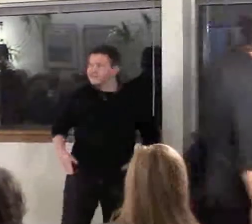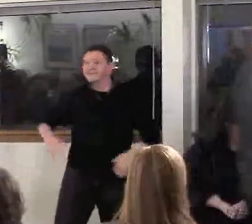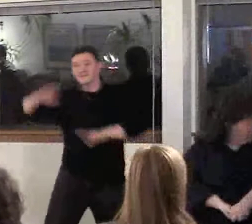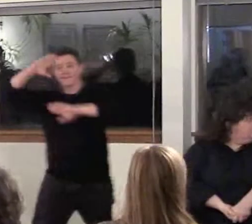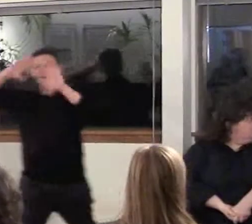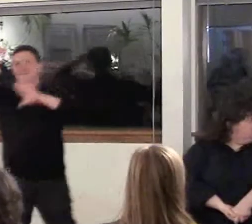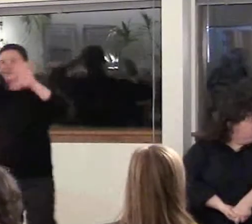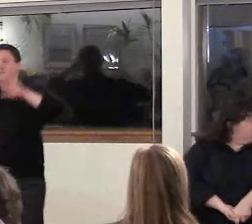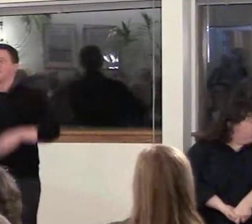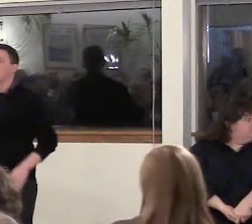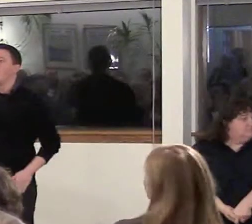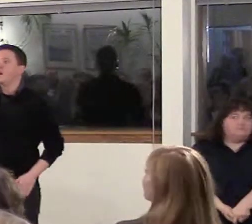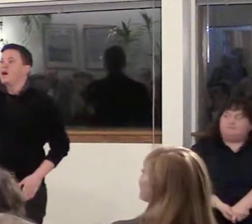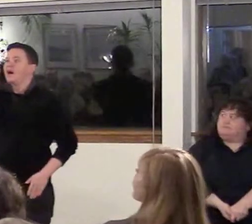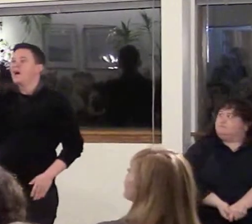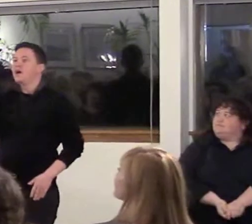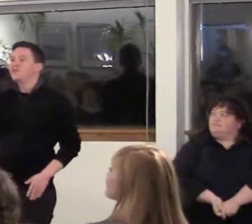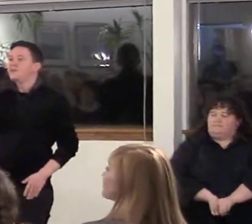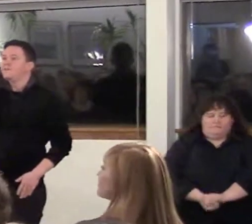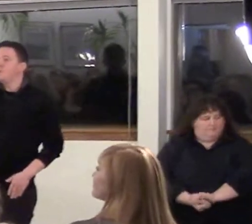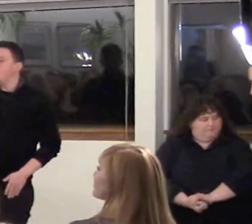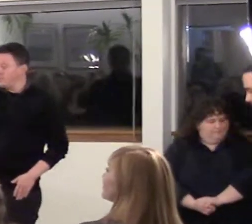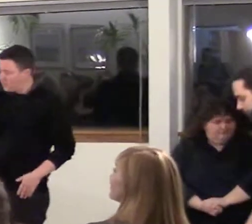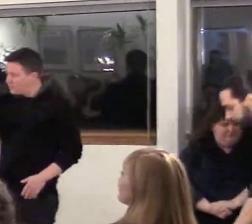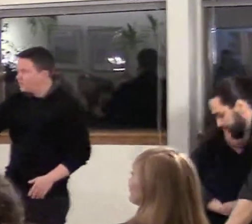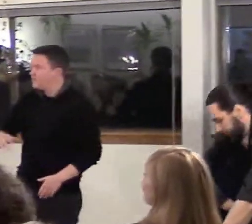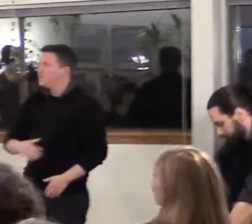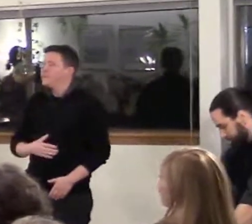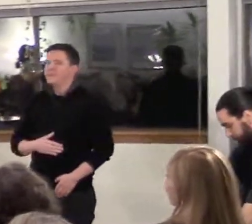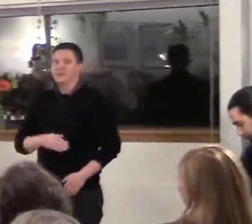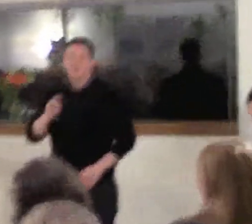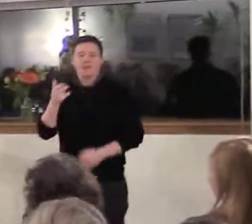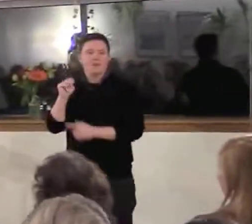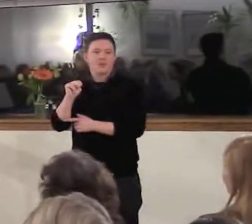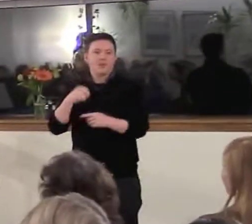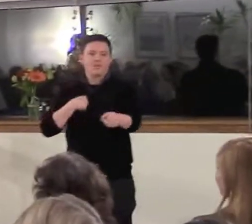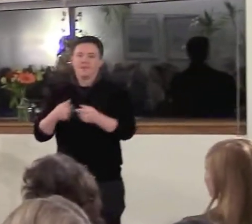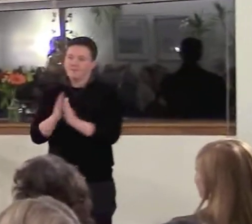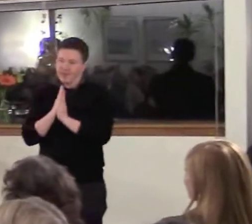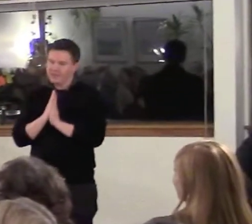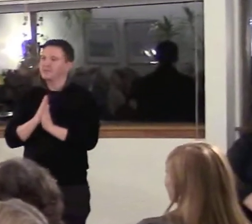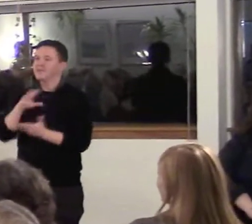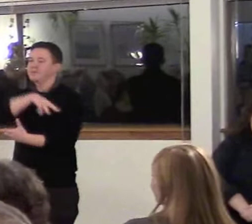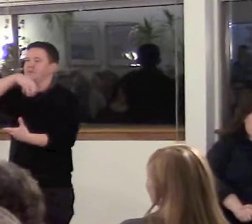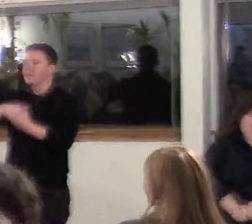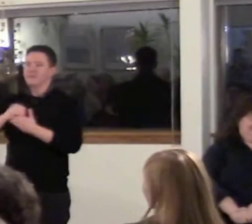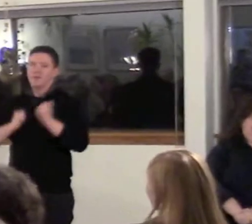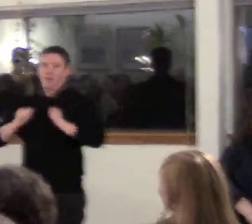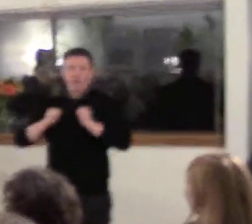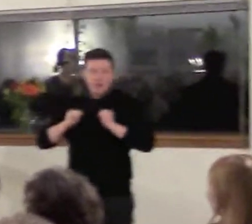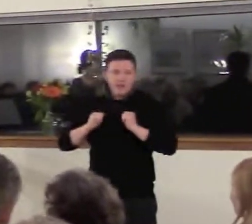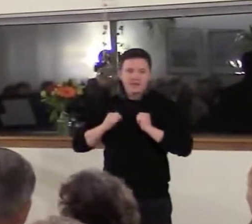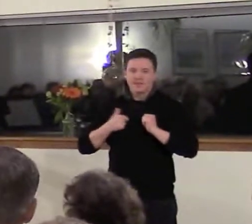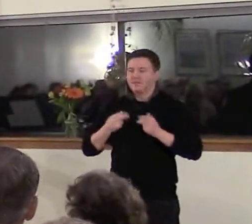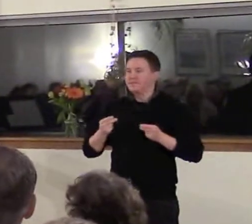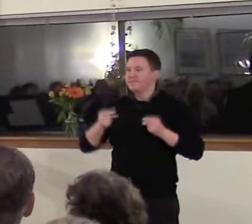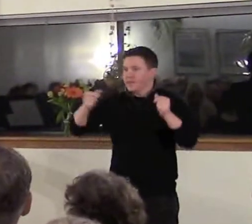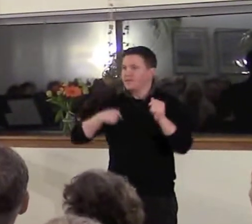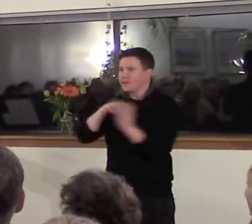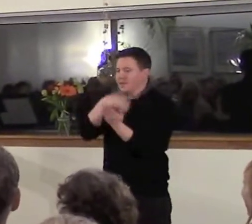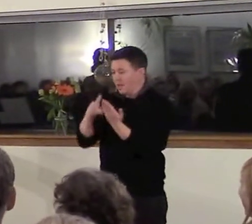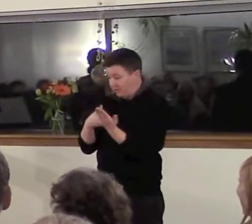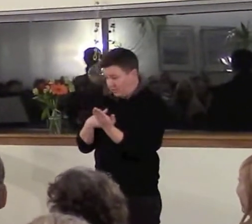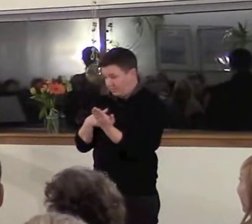everybody. My name is Audrey Voon, and when Bronwyn asked me to perform in this benefit concert, I quickly checked my